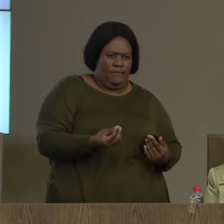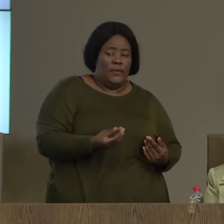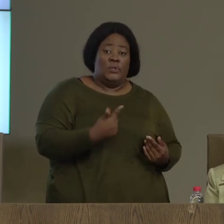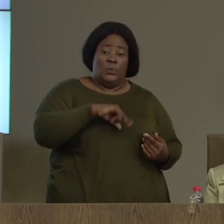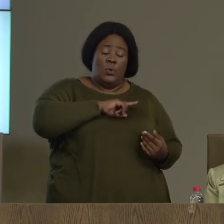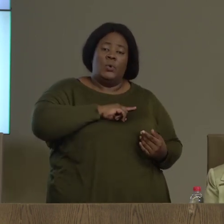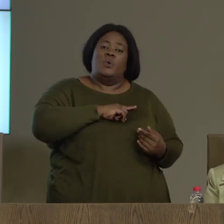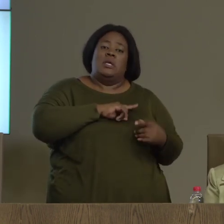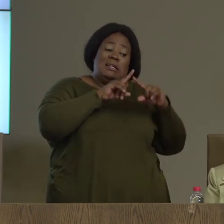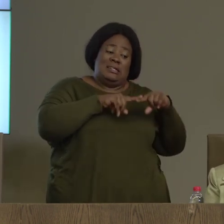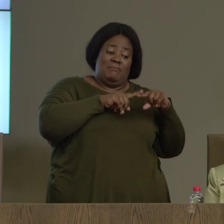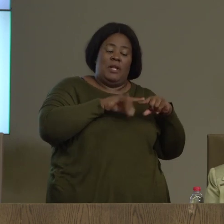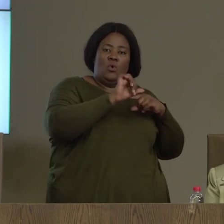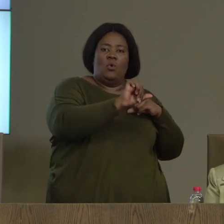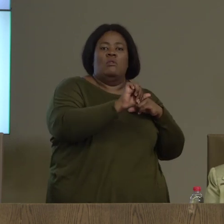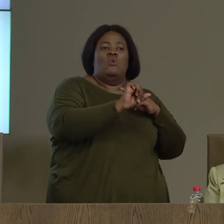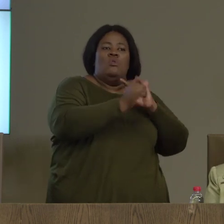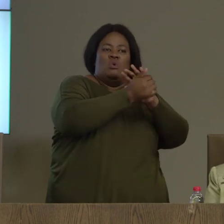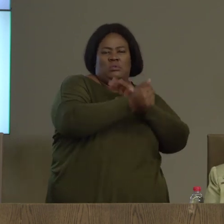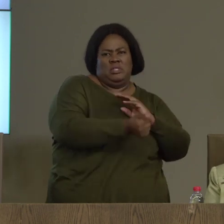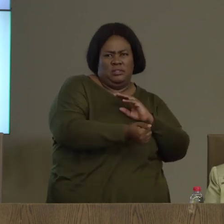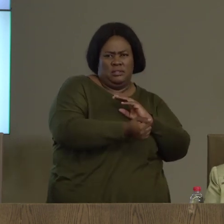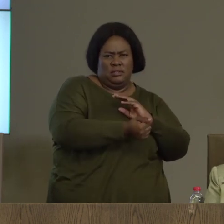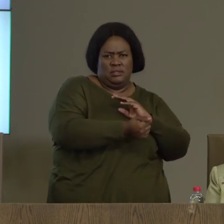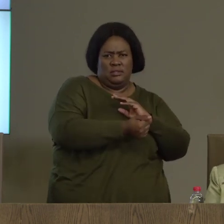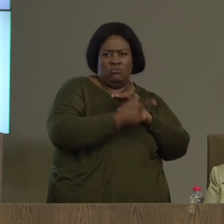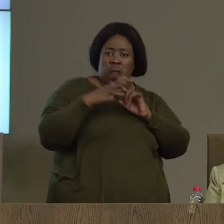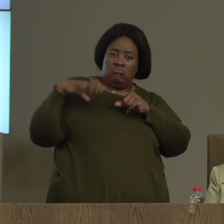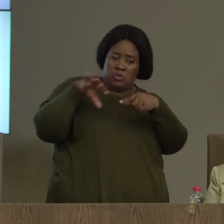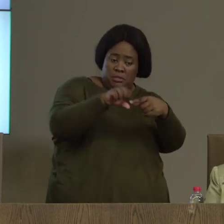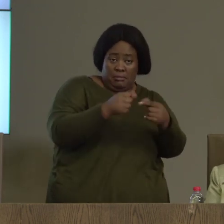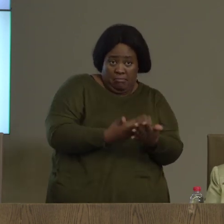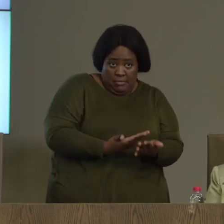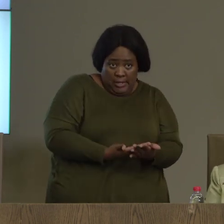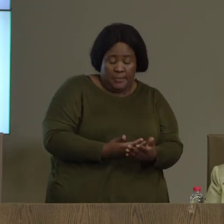on those measures. So after the